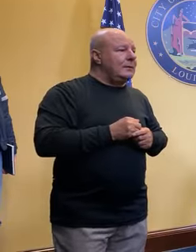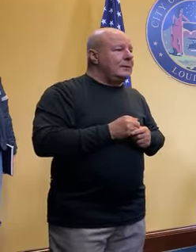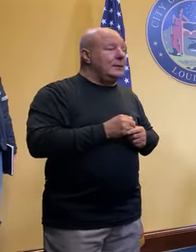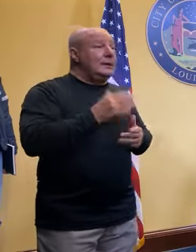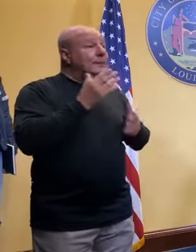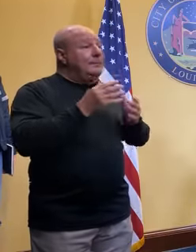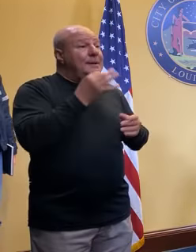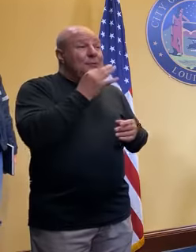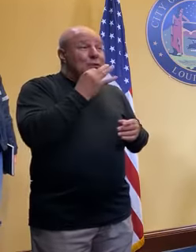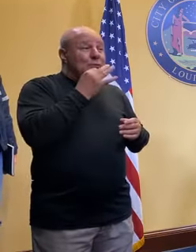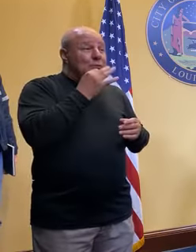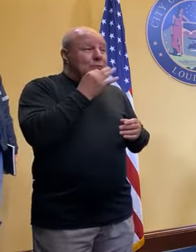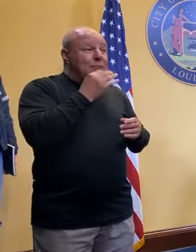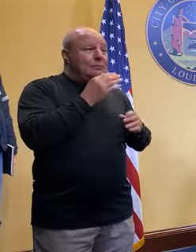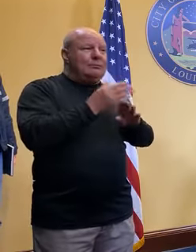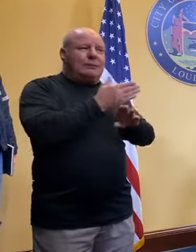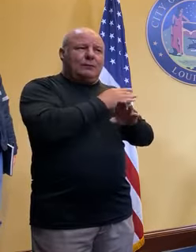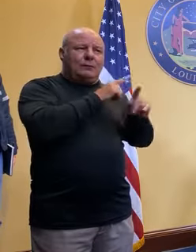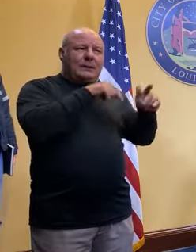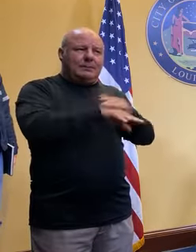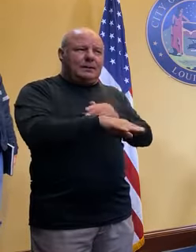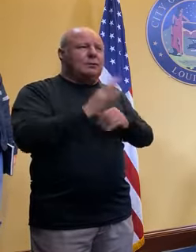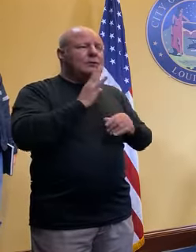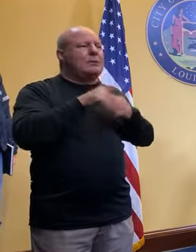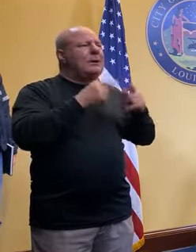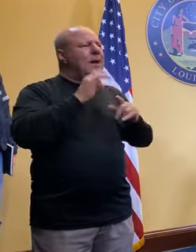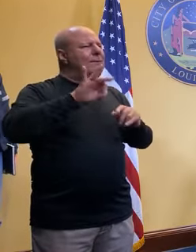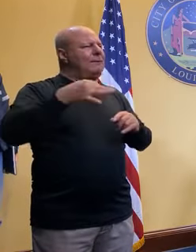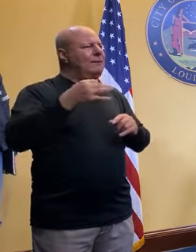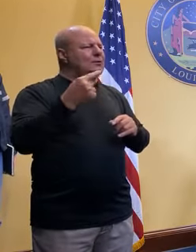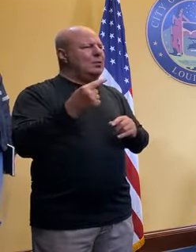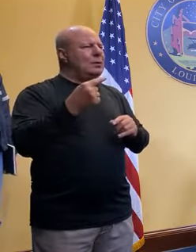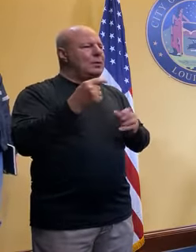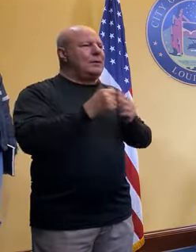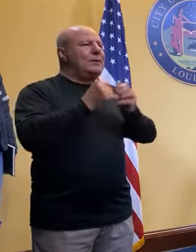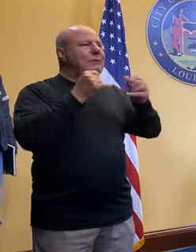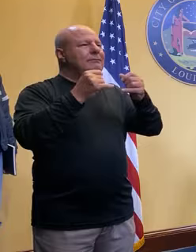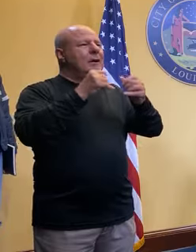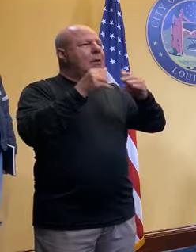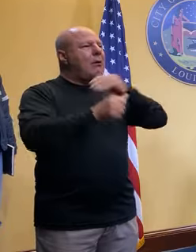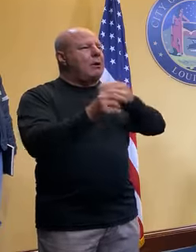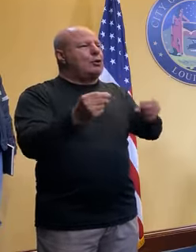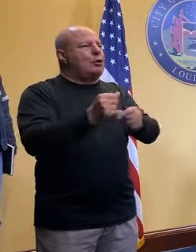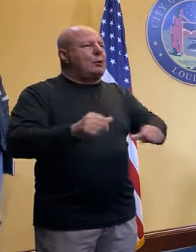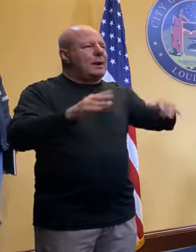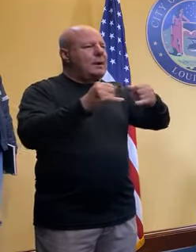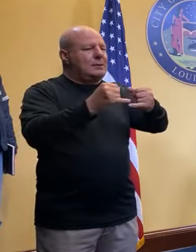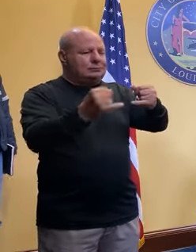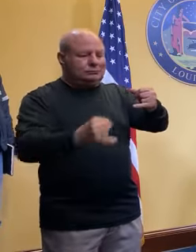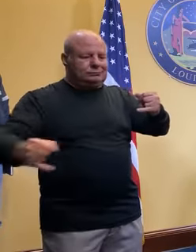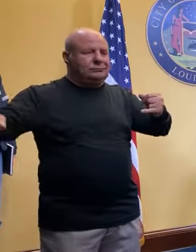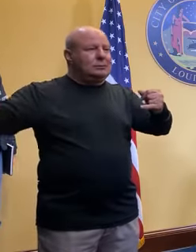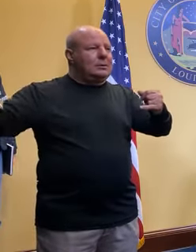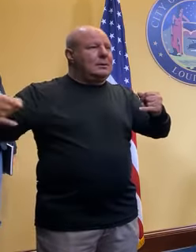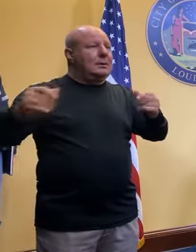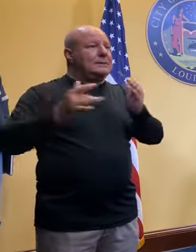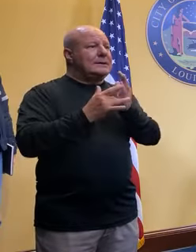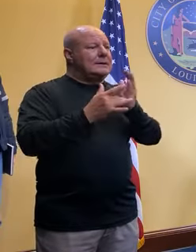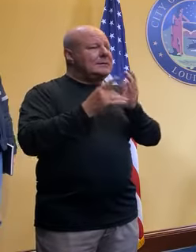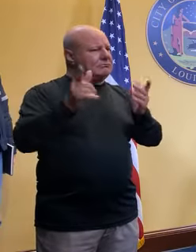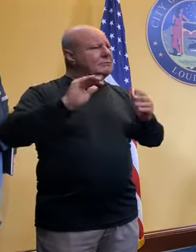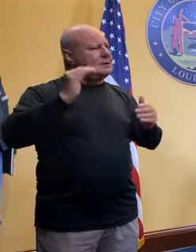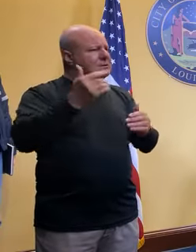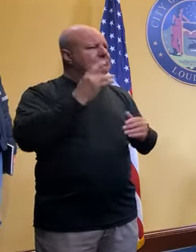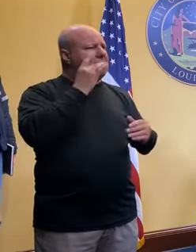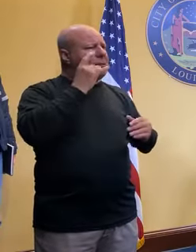might be too soon, but before you came in, we were talking about how the French Quarter, with their underground distribution technology, they seem to fare pretty